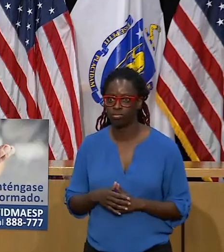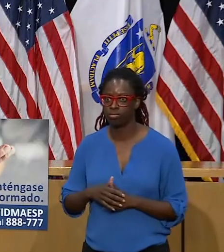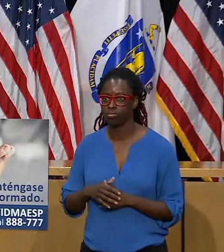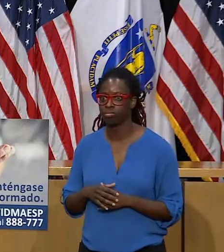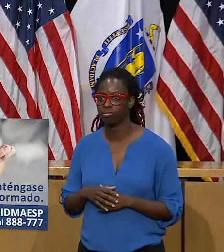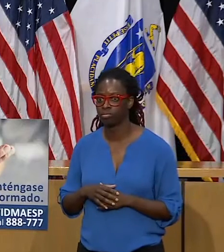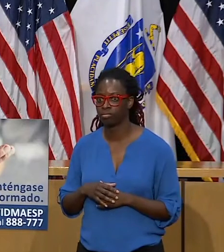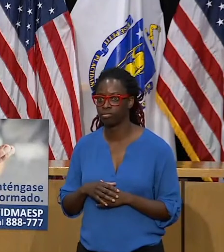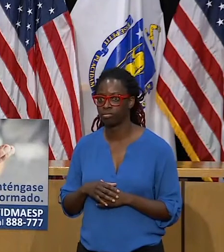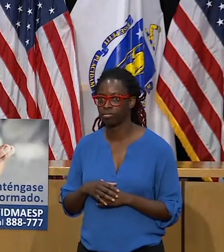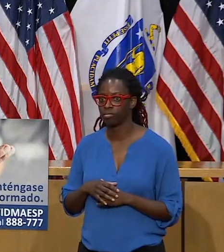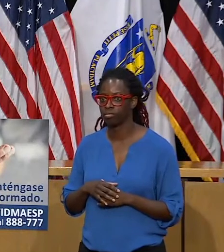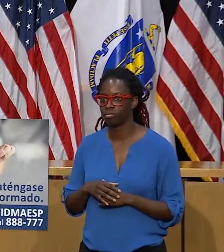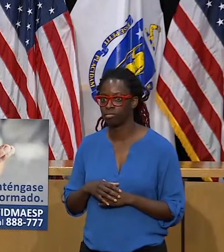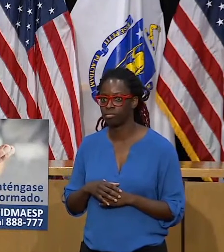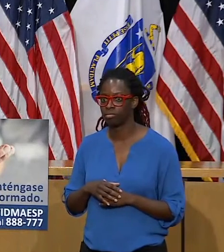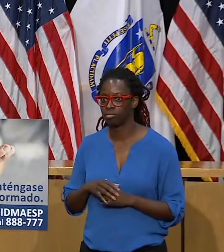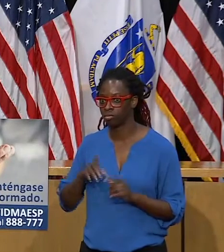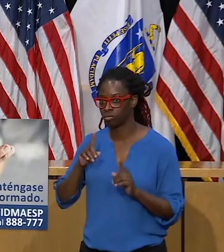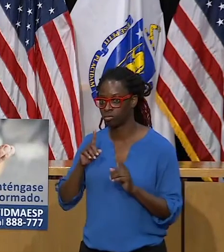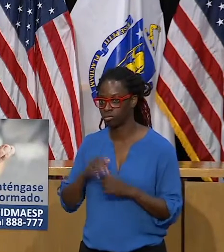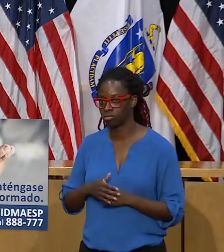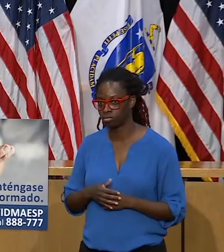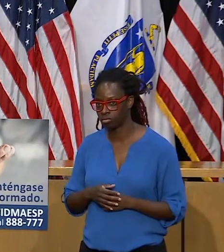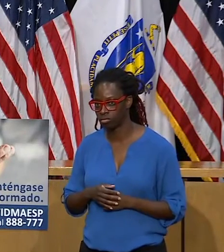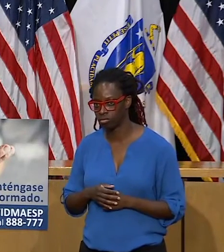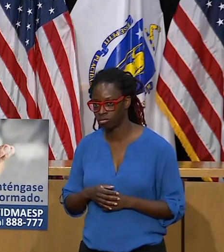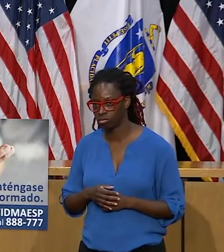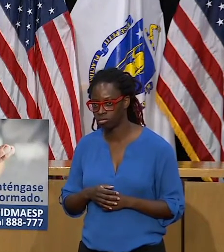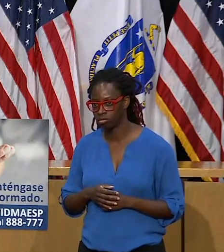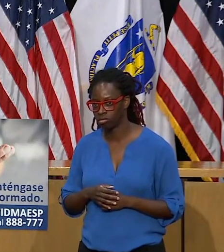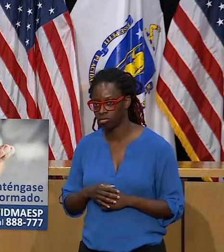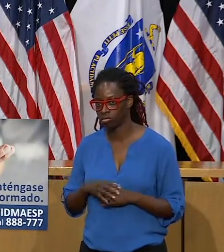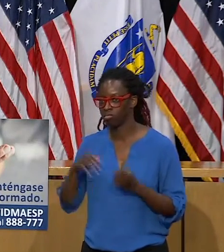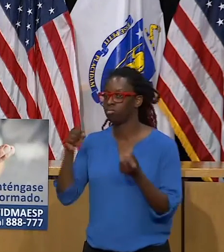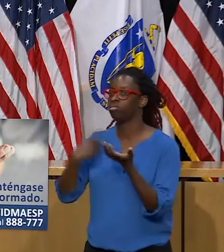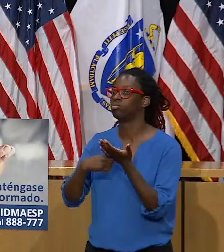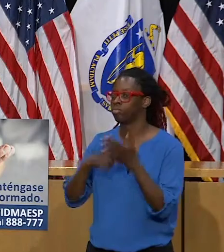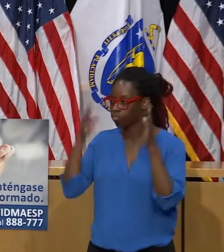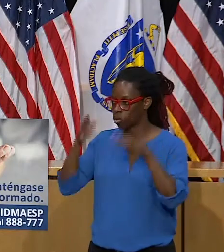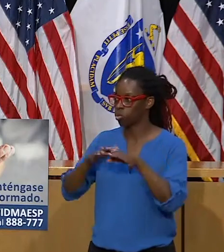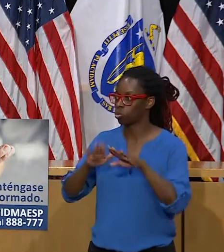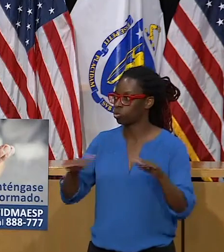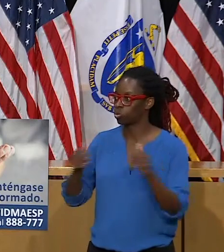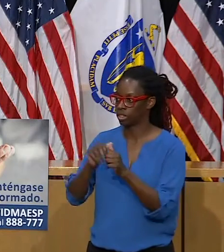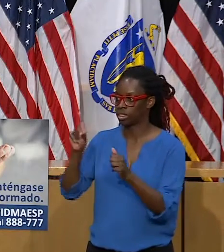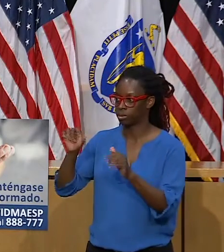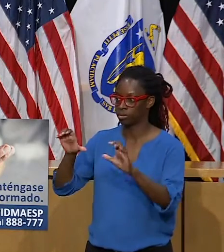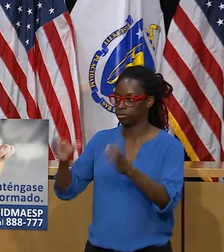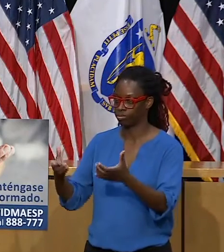The Lieutenant Governor and I have heard from a lot of families over the course of the past several months. And